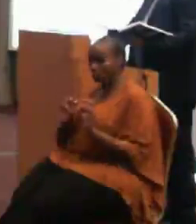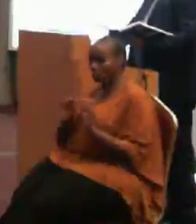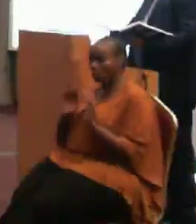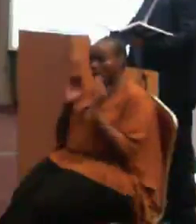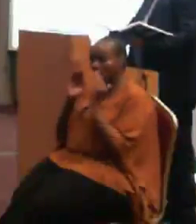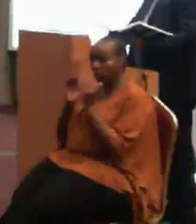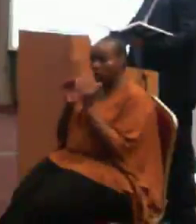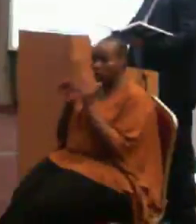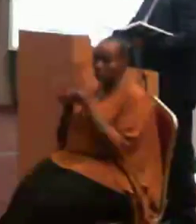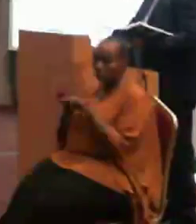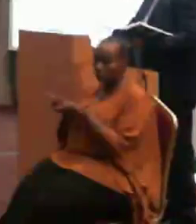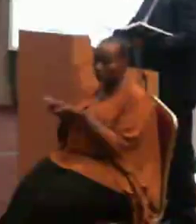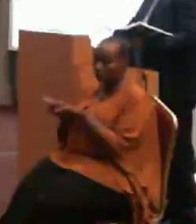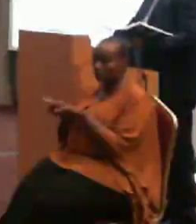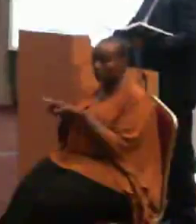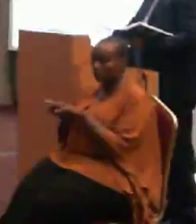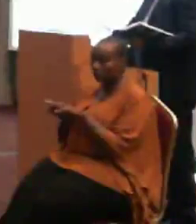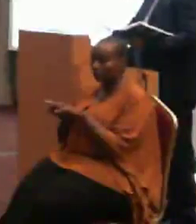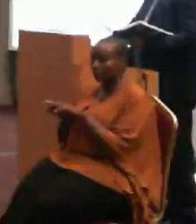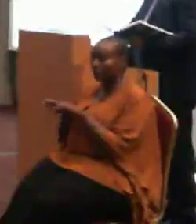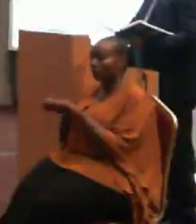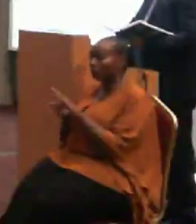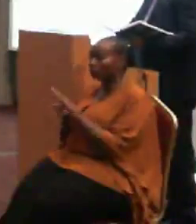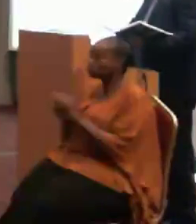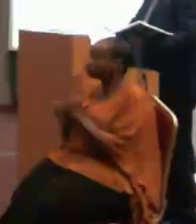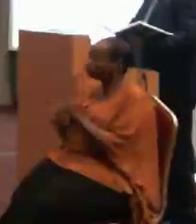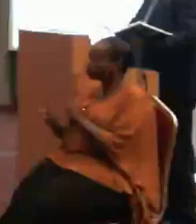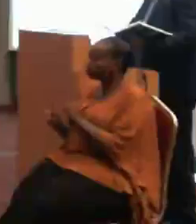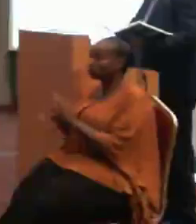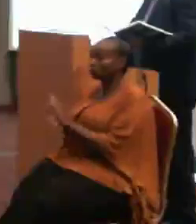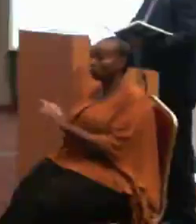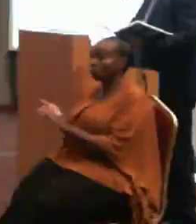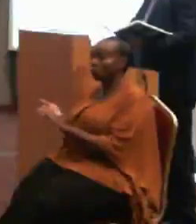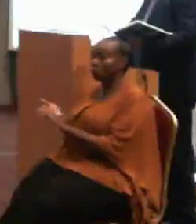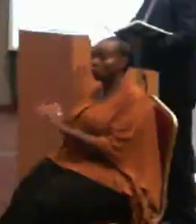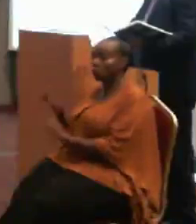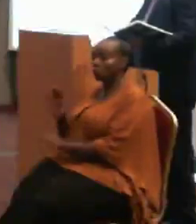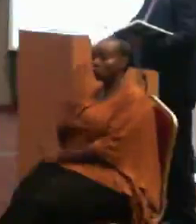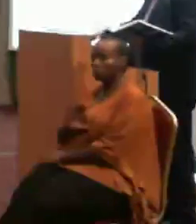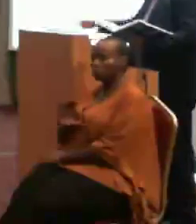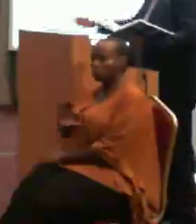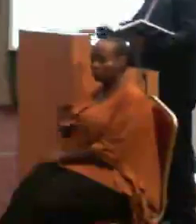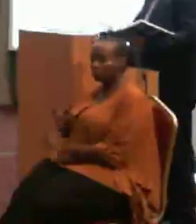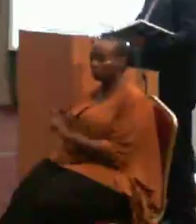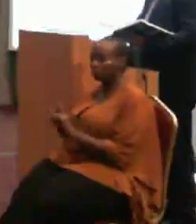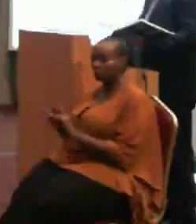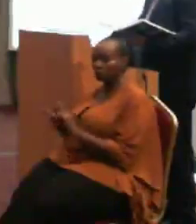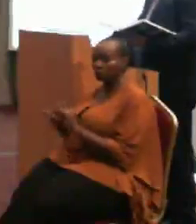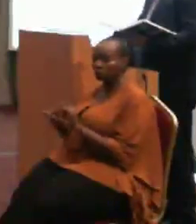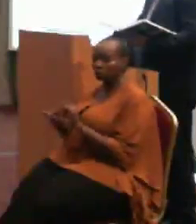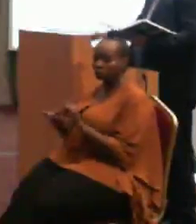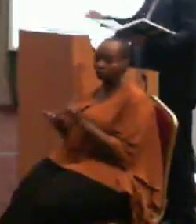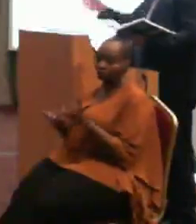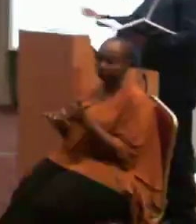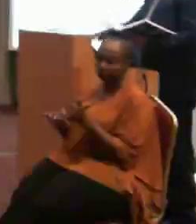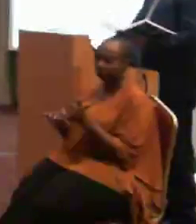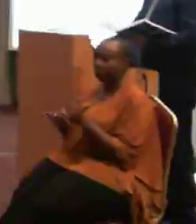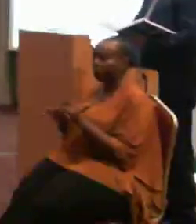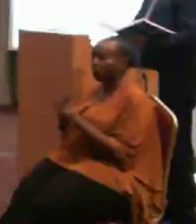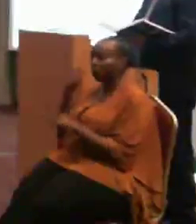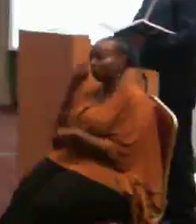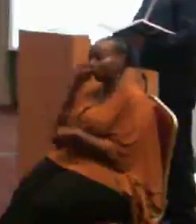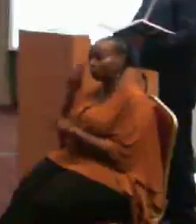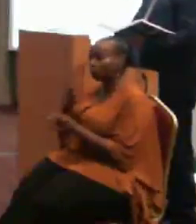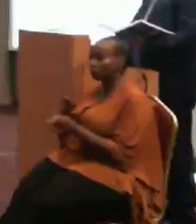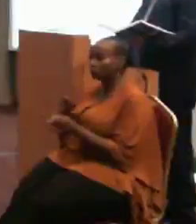the same as going to the key customers, but that detail will be provided, I think if not on Friday, but by